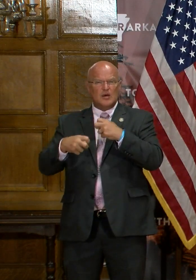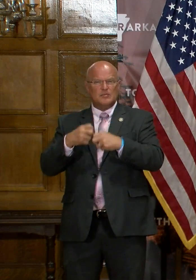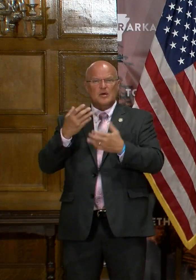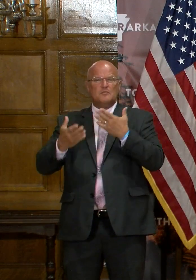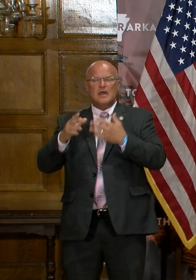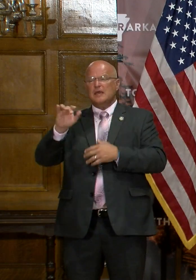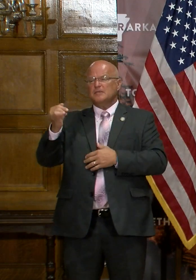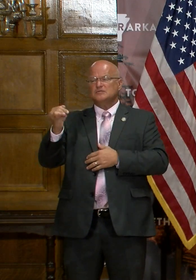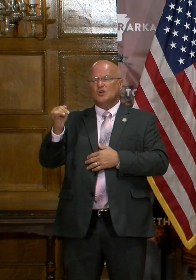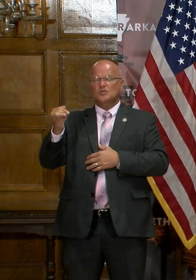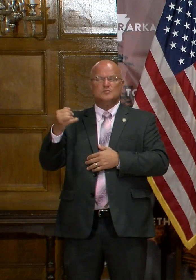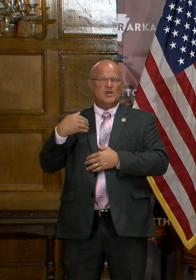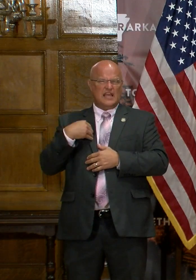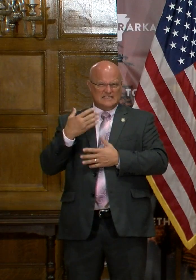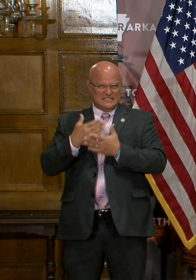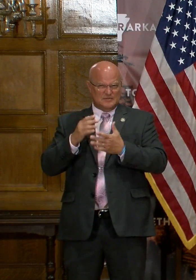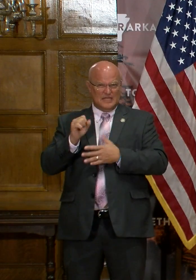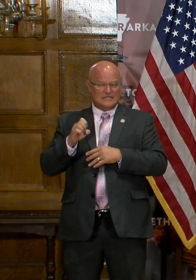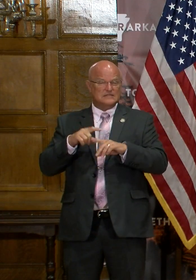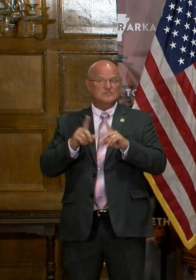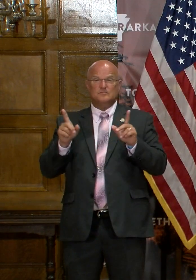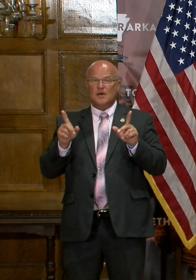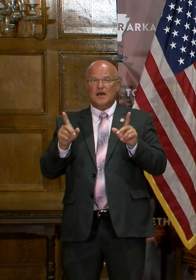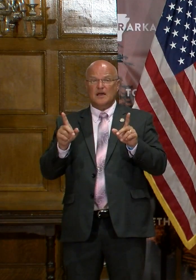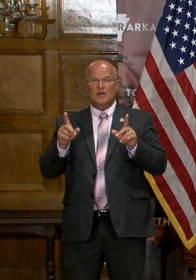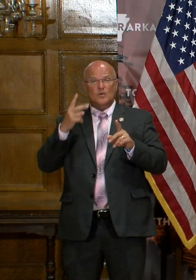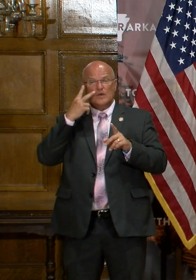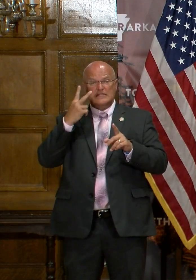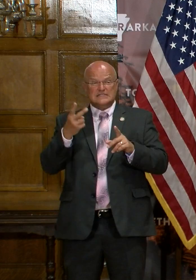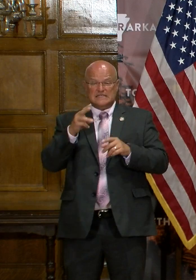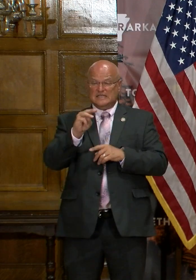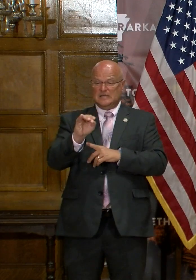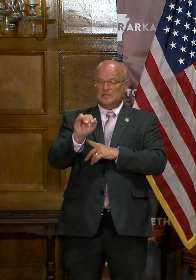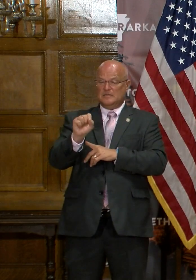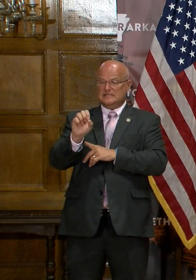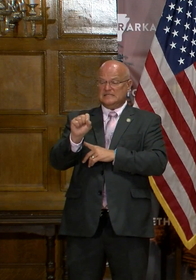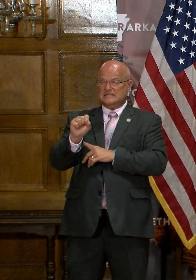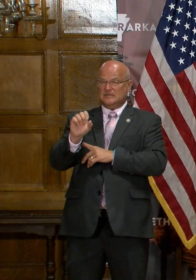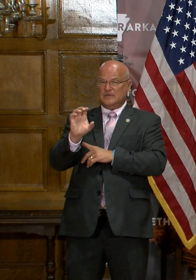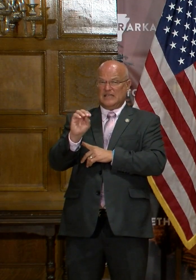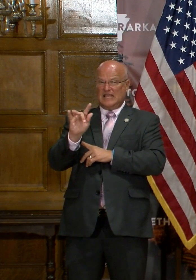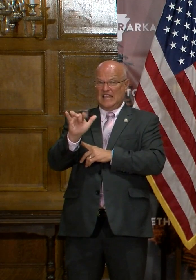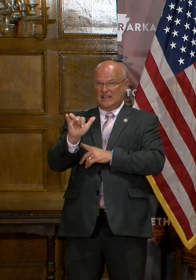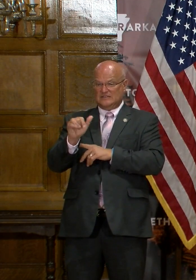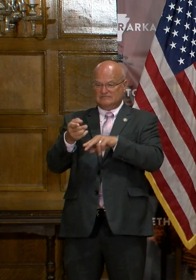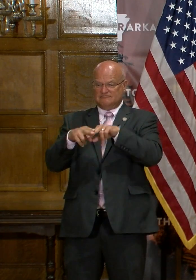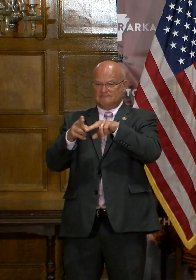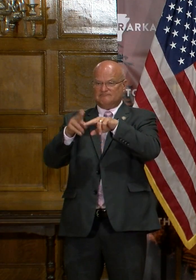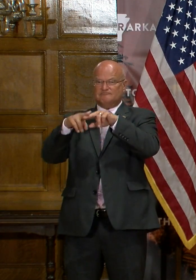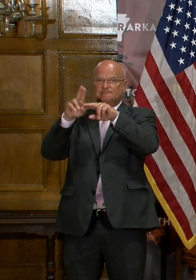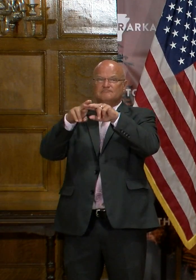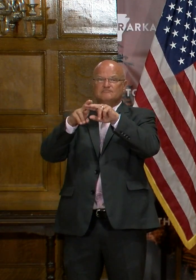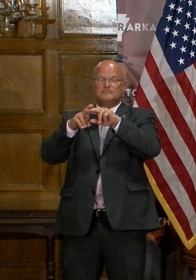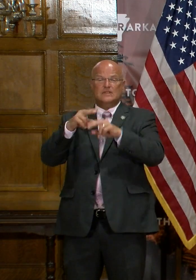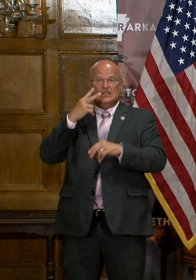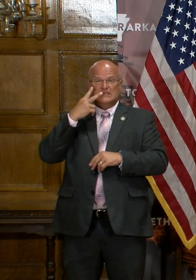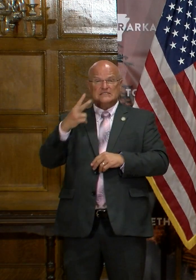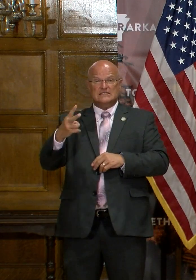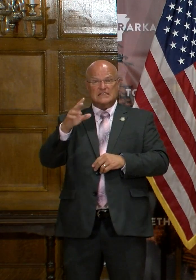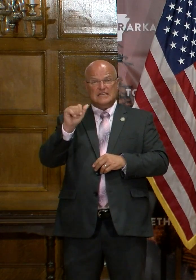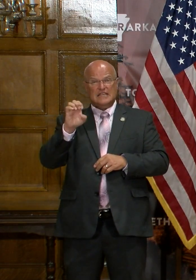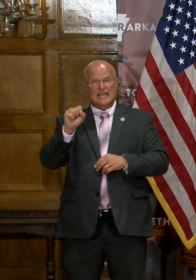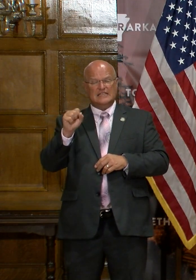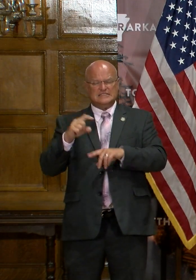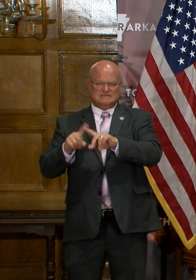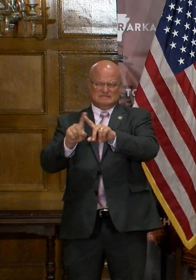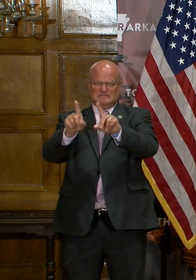know, maybe Jonesboro will have some cases, but we can see in Mississippi County an increase. We can see cases